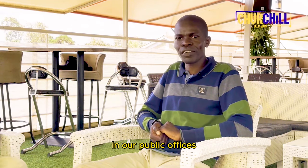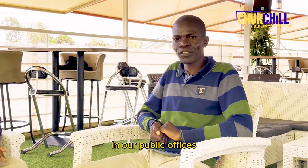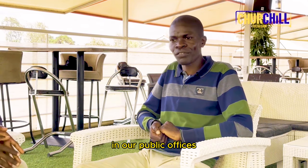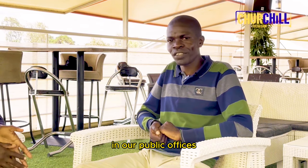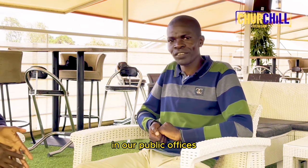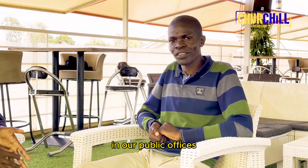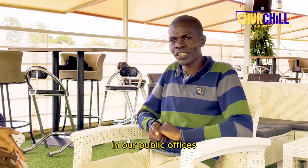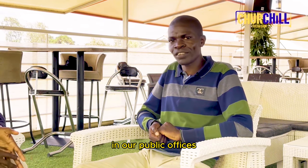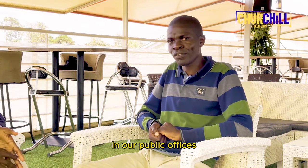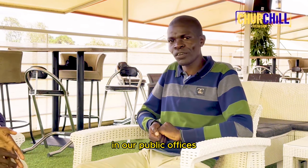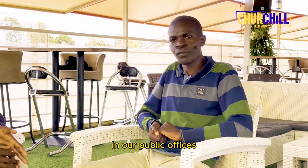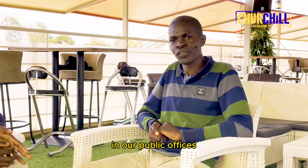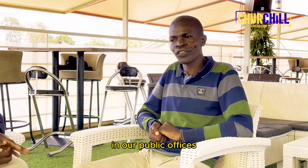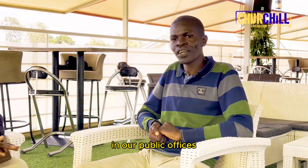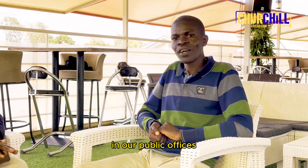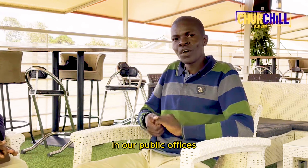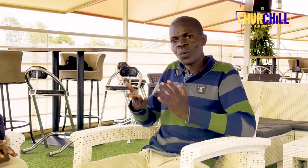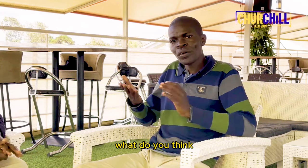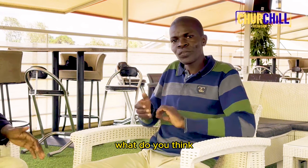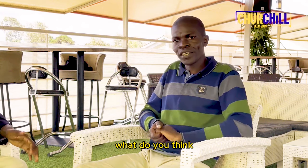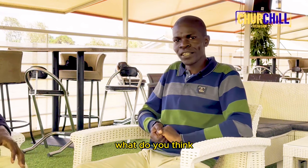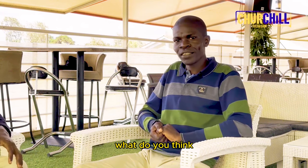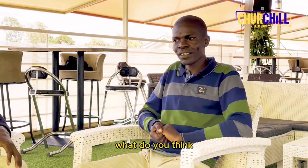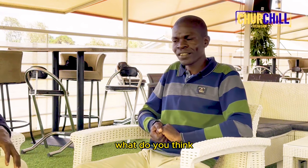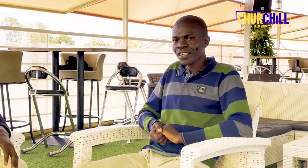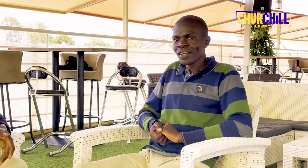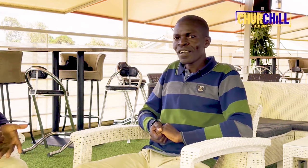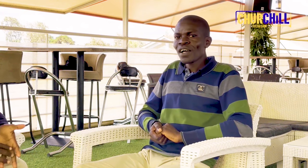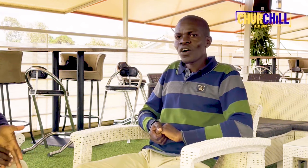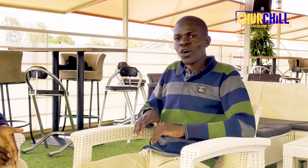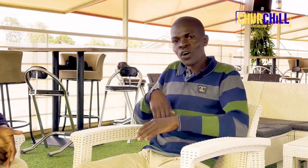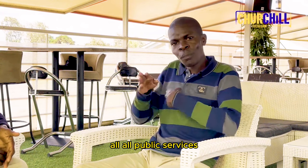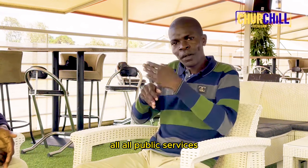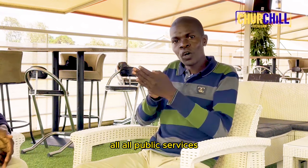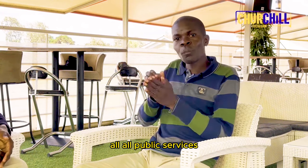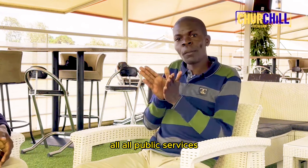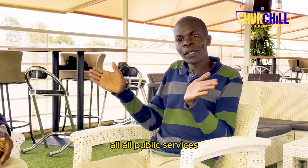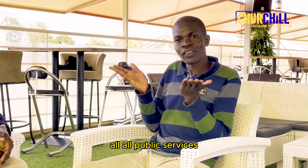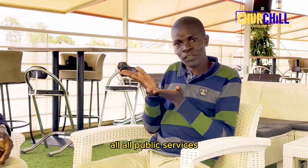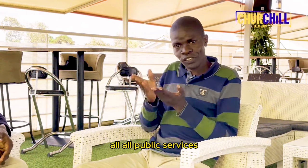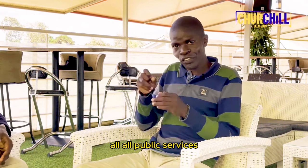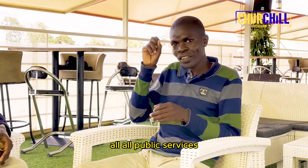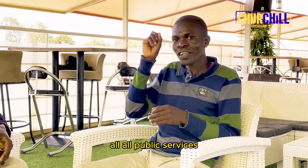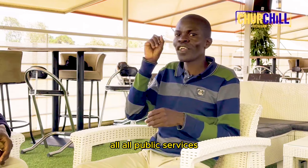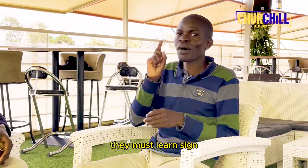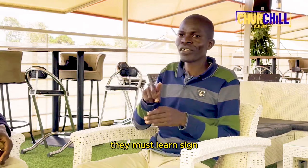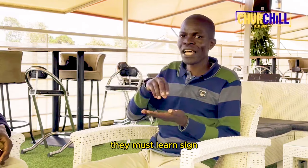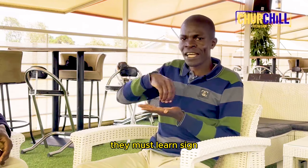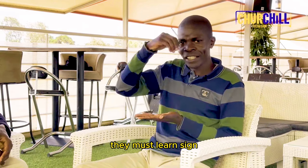services, what do you think? All public services, they must learn